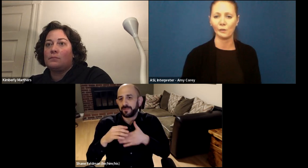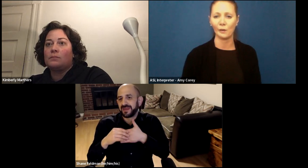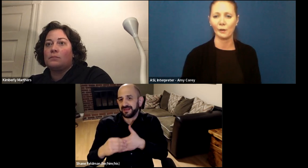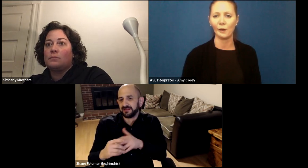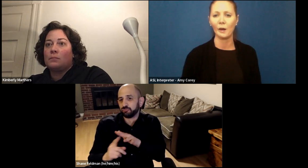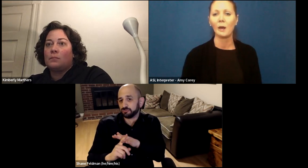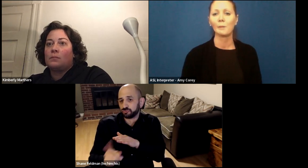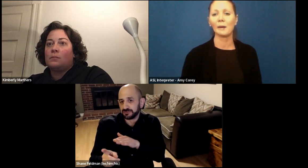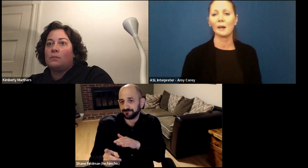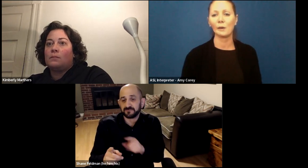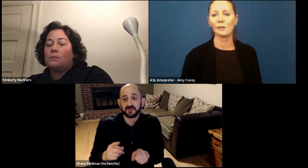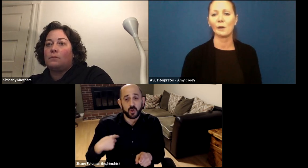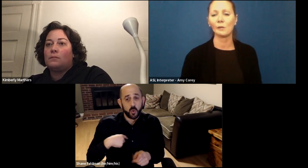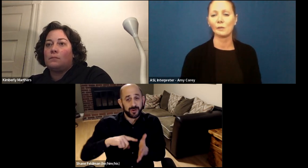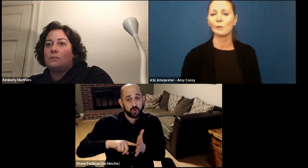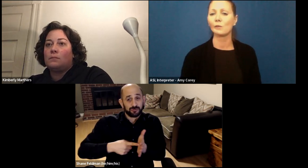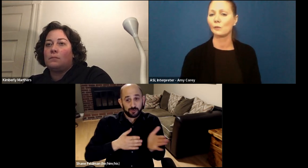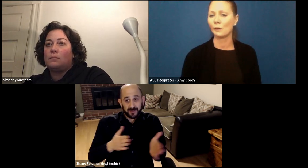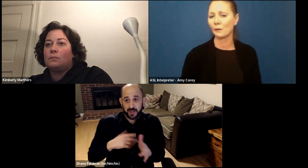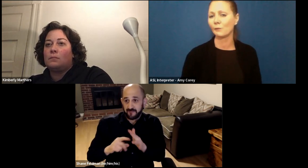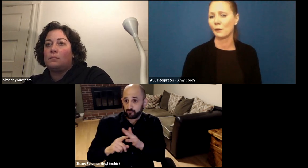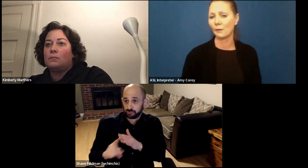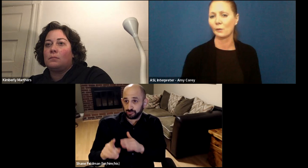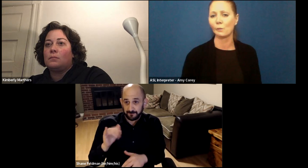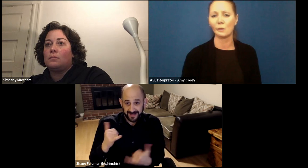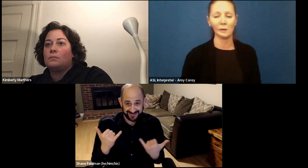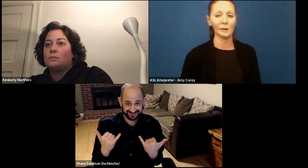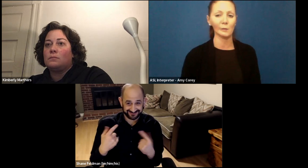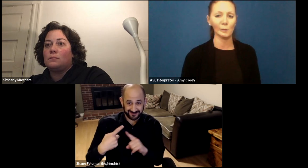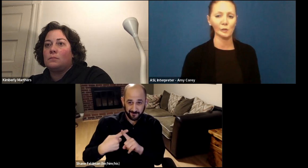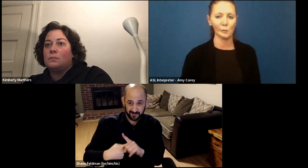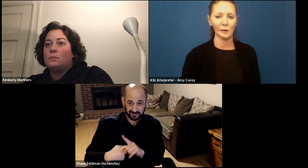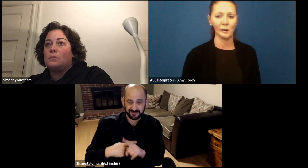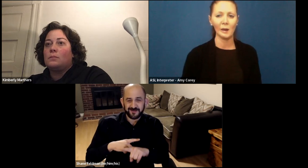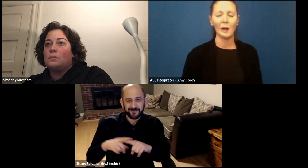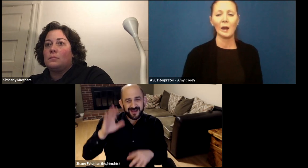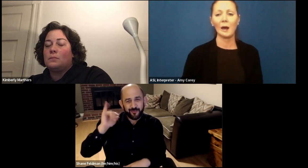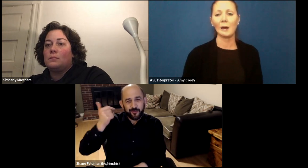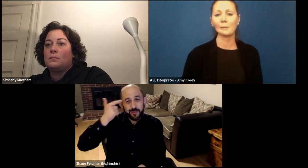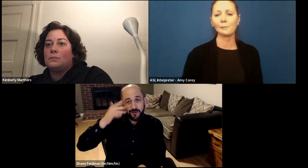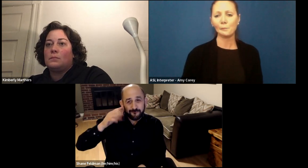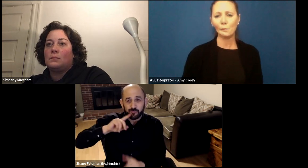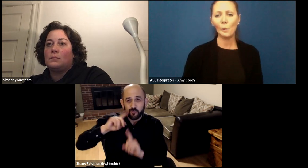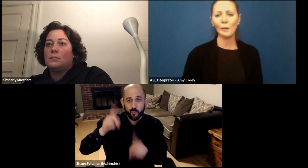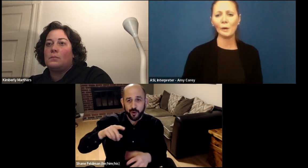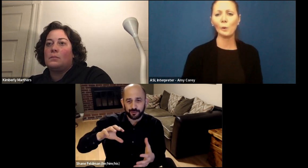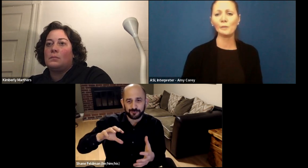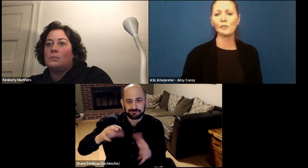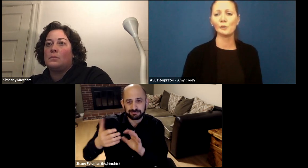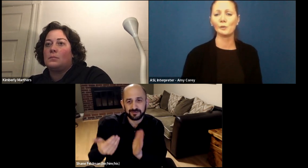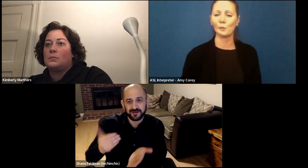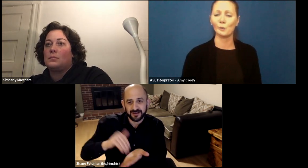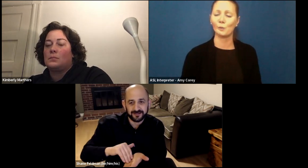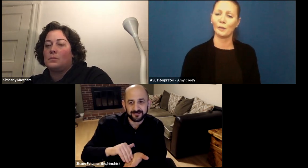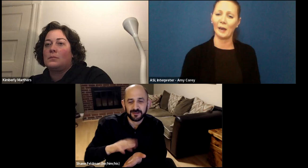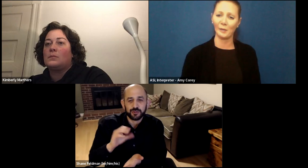support each other. My contract is also involving the leading of the retreat. We had hoped